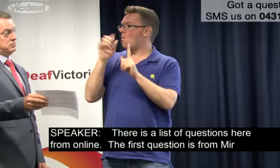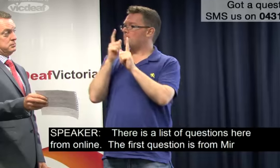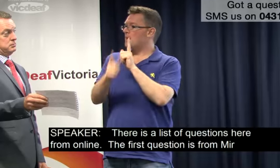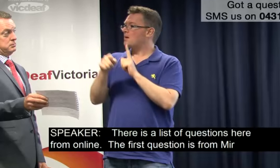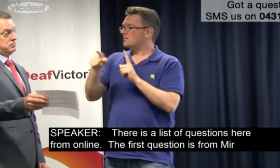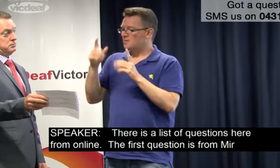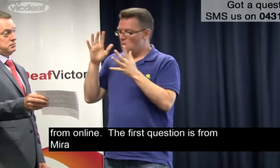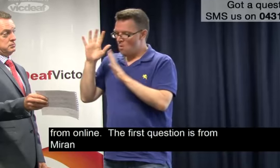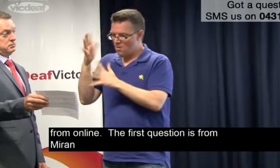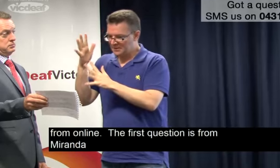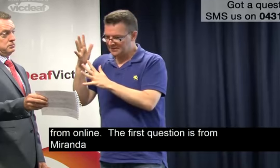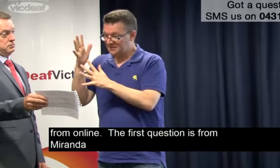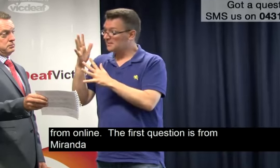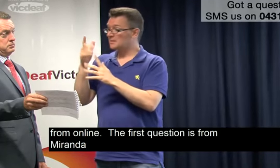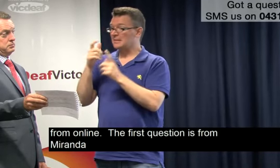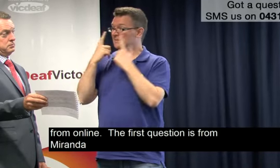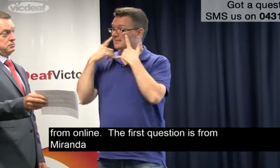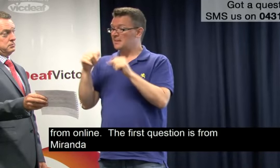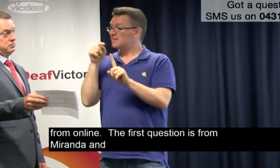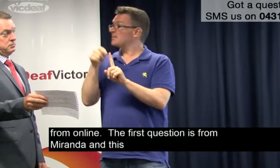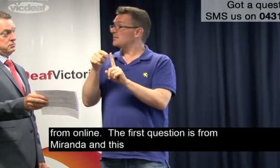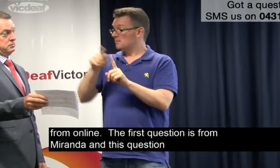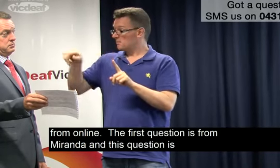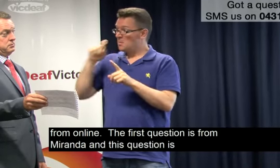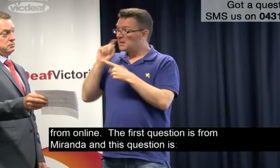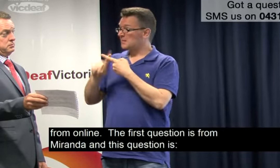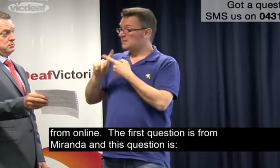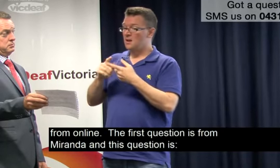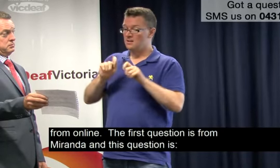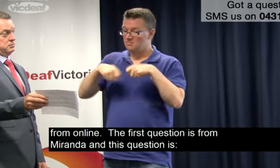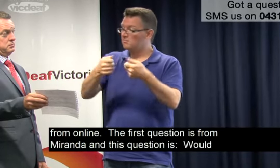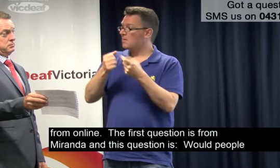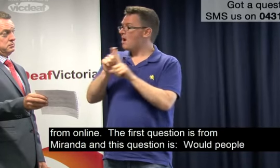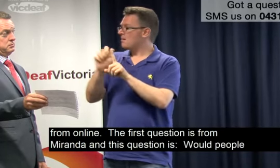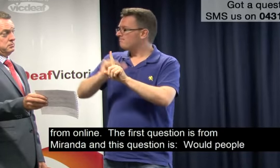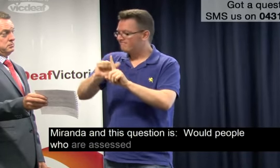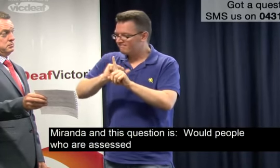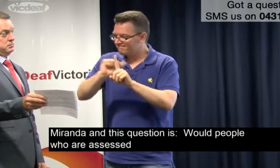His question is, if people who are assessed and they don't actually pass that assessment,